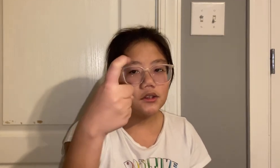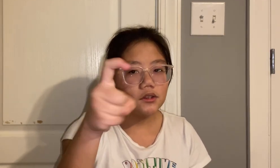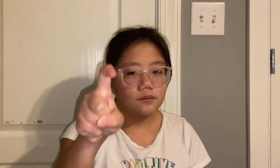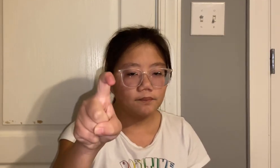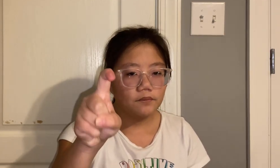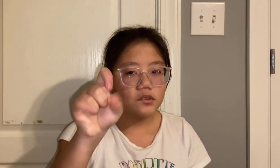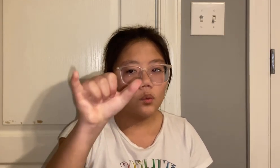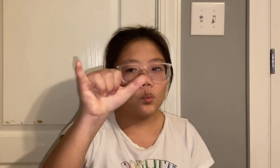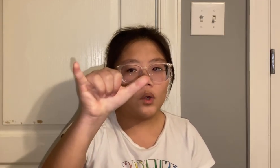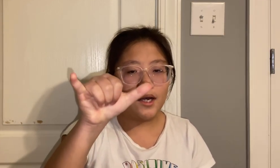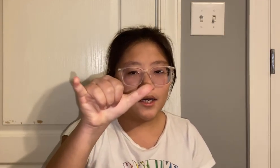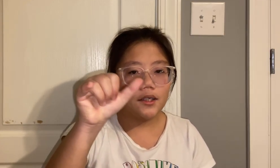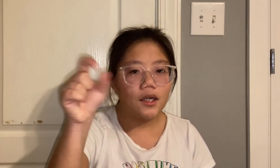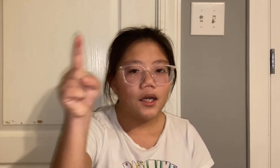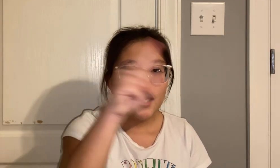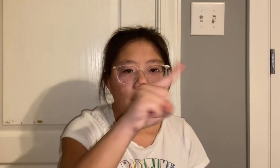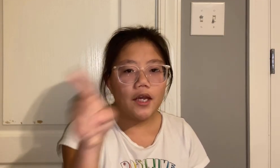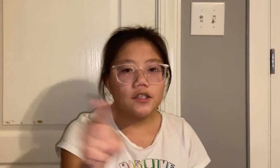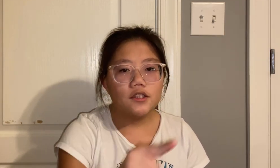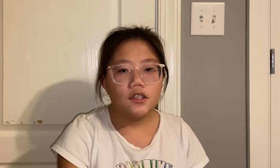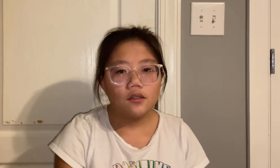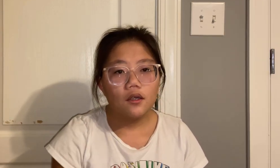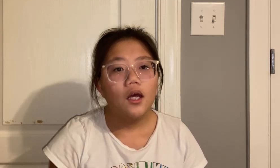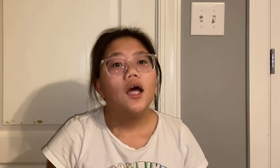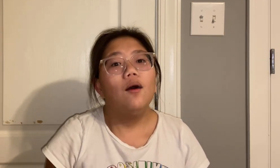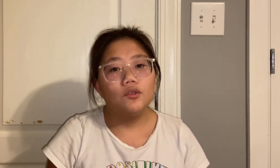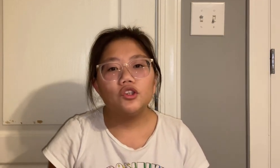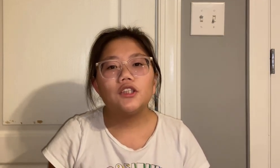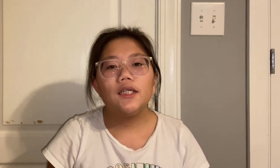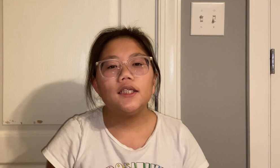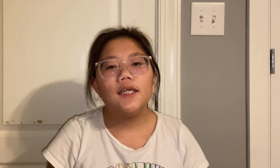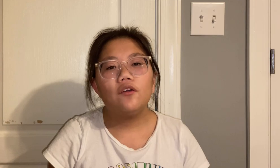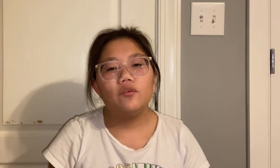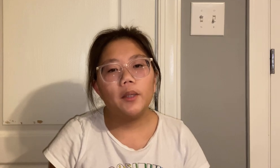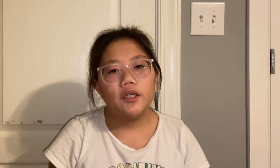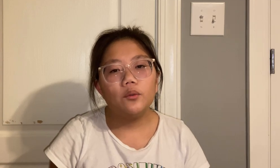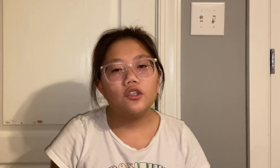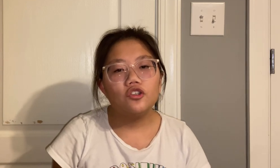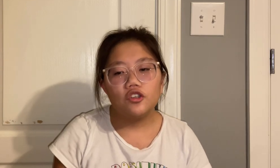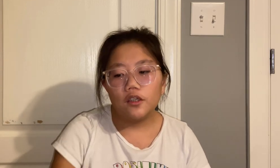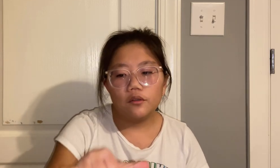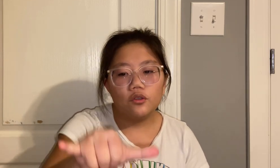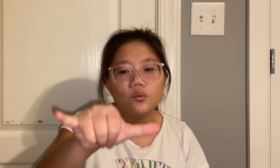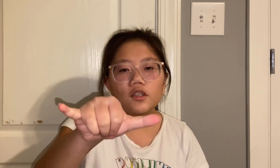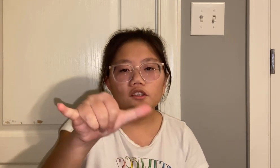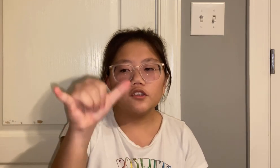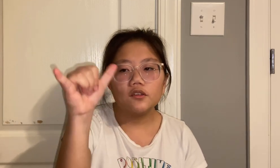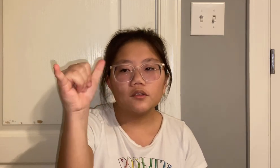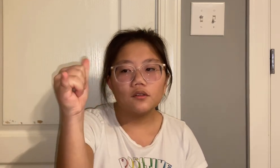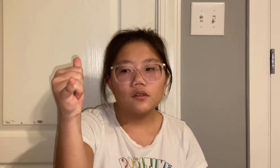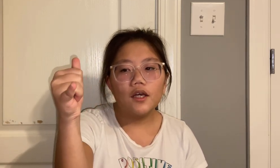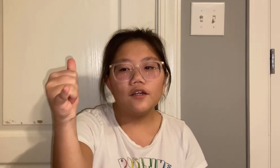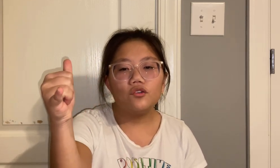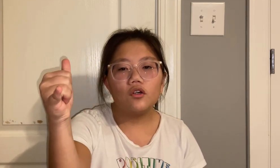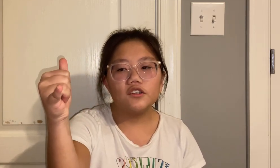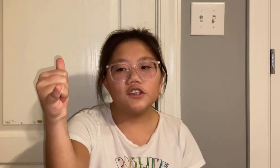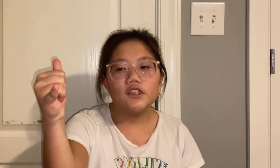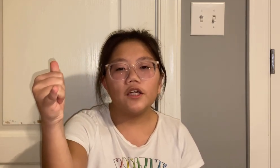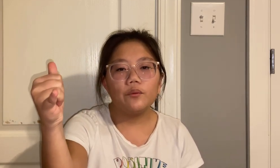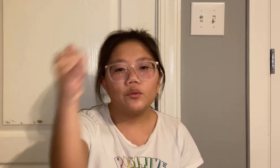y and z and when you're signing the alphabet you can just do this and draw z in the air with